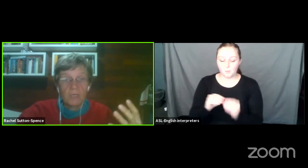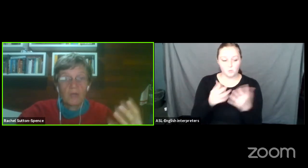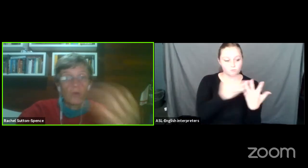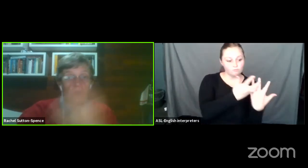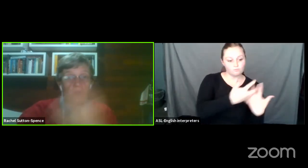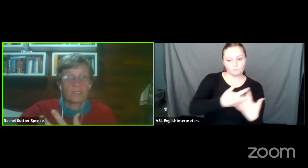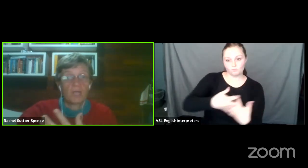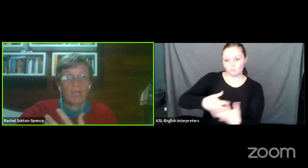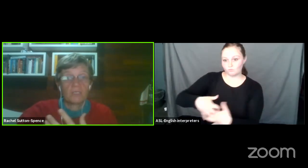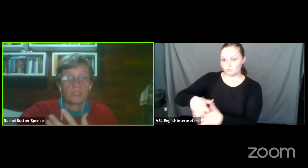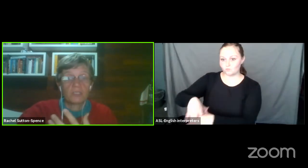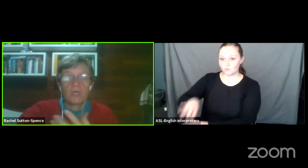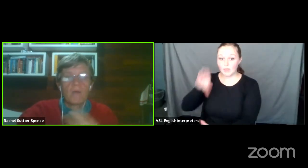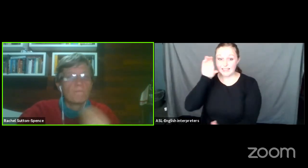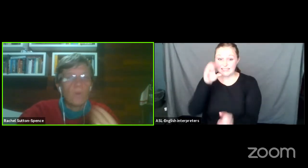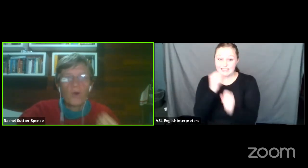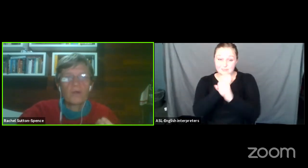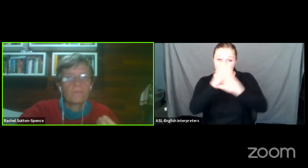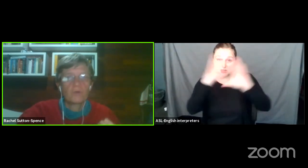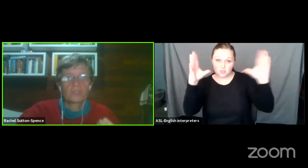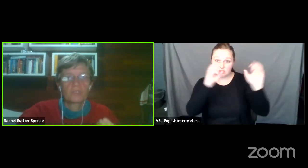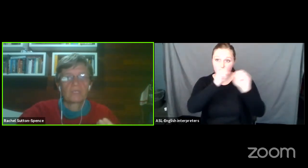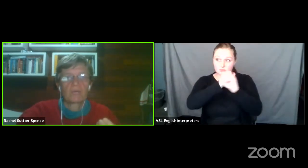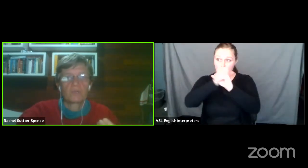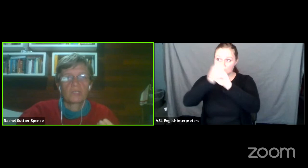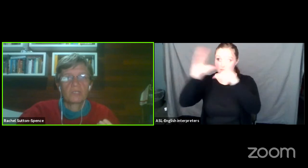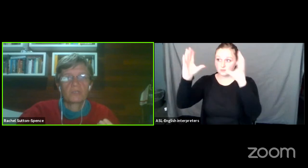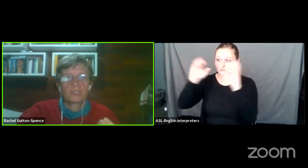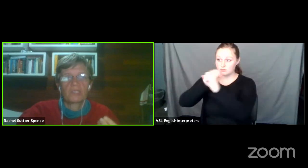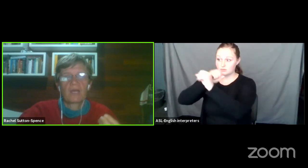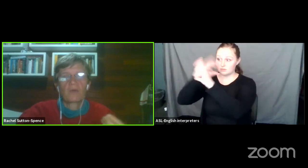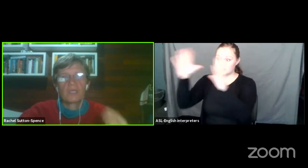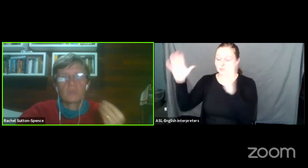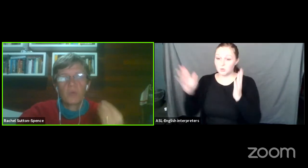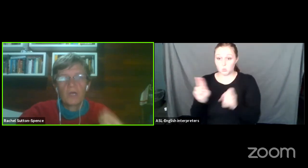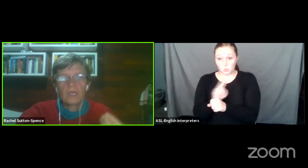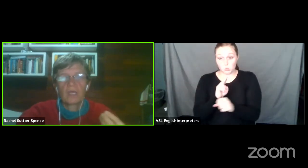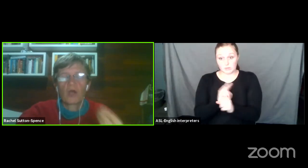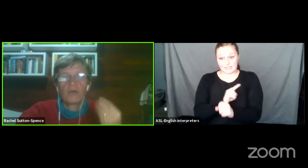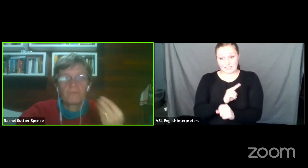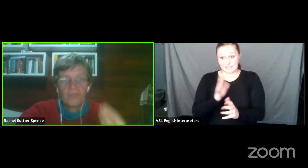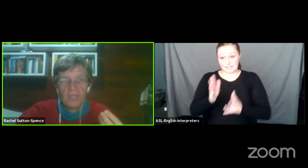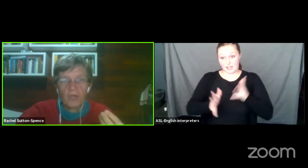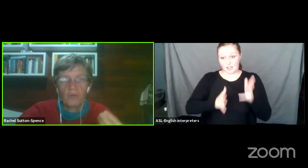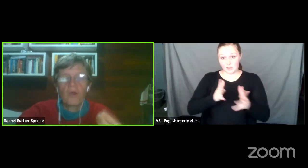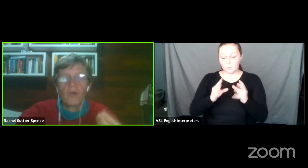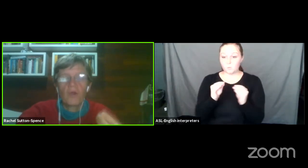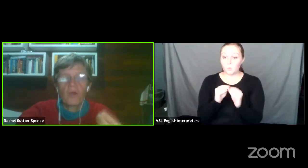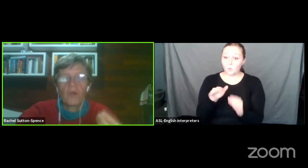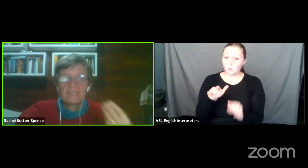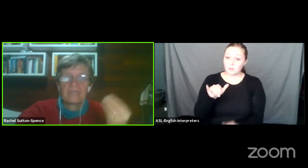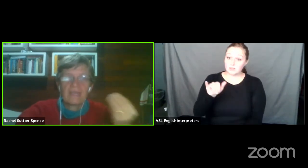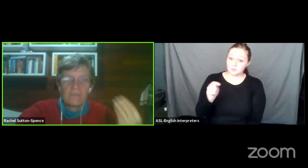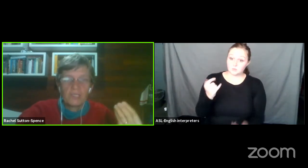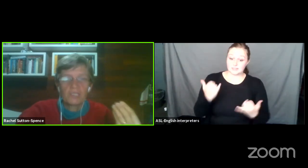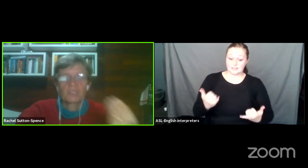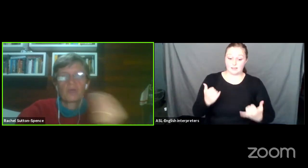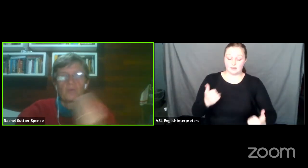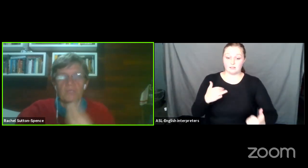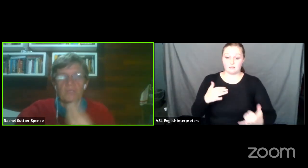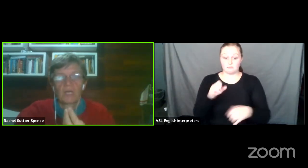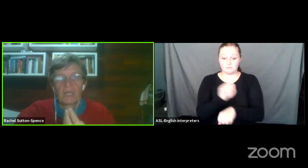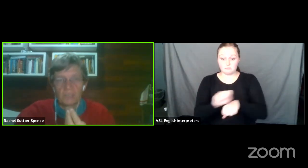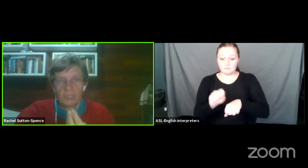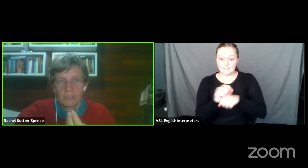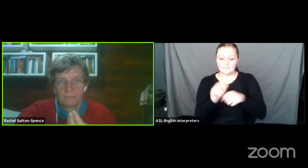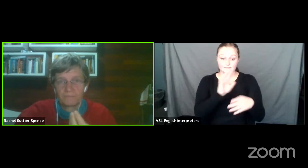images with signs. More and more sign language literature now is working on video, blending images